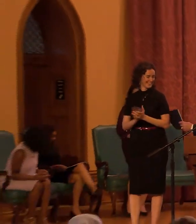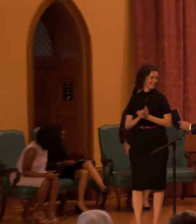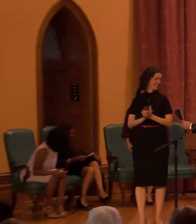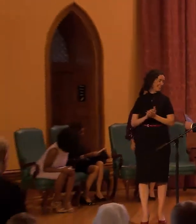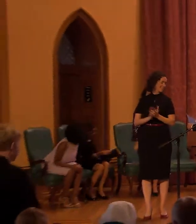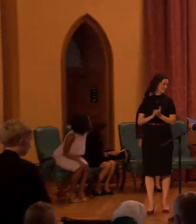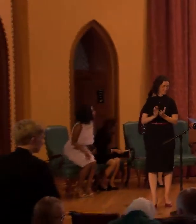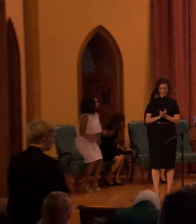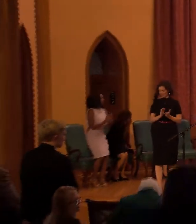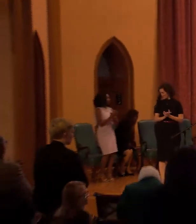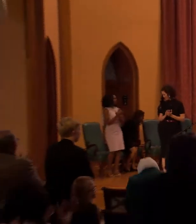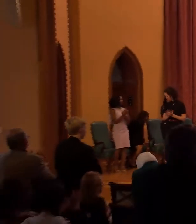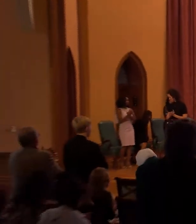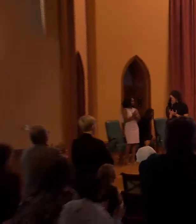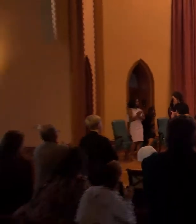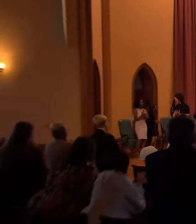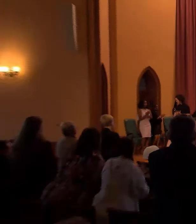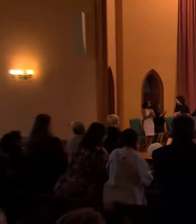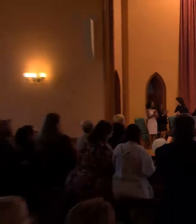Thank you.